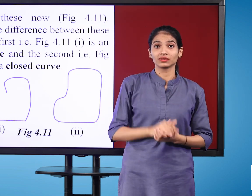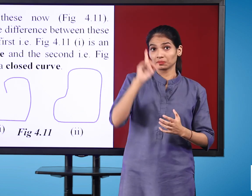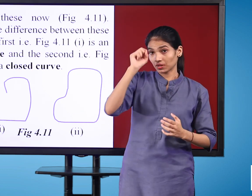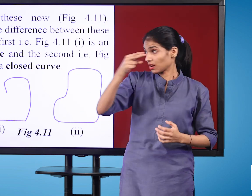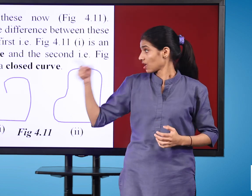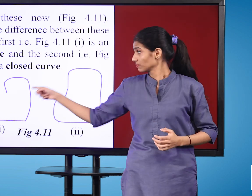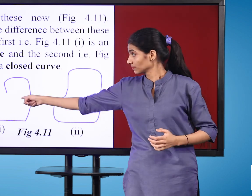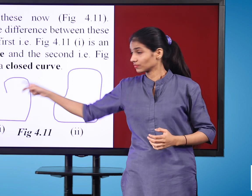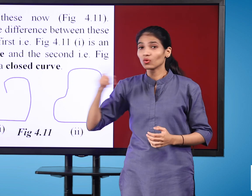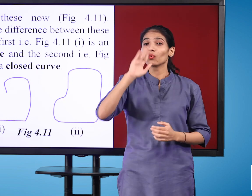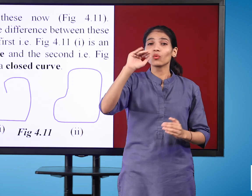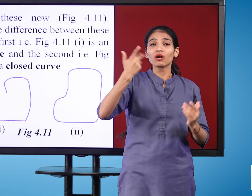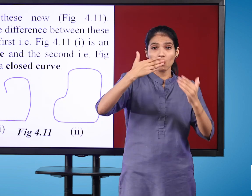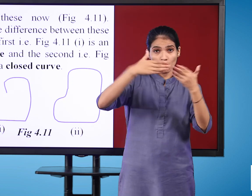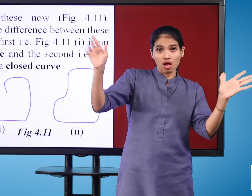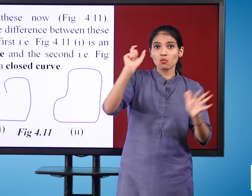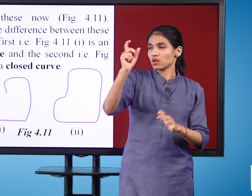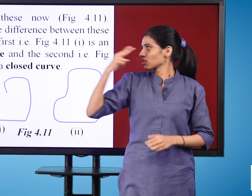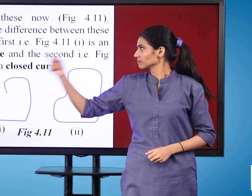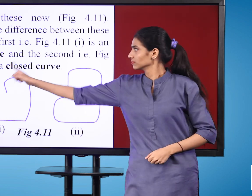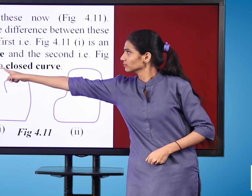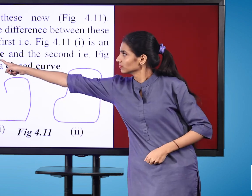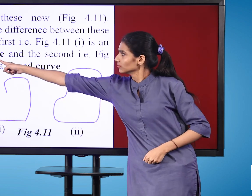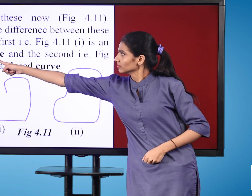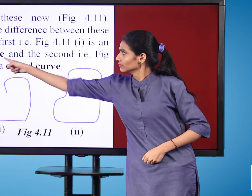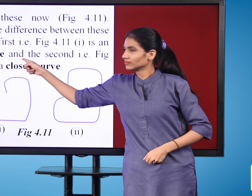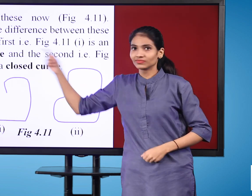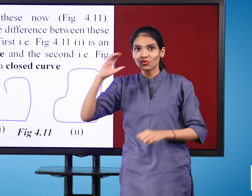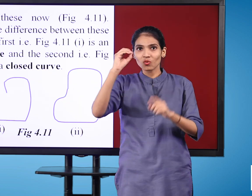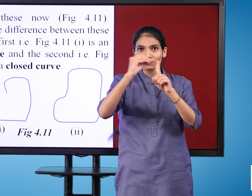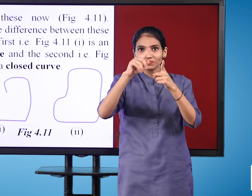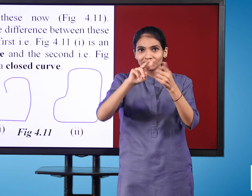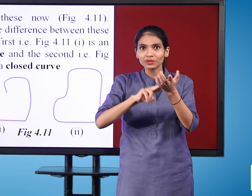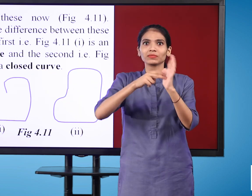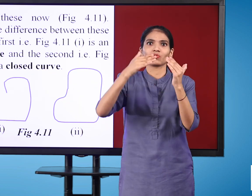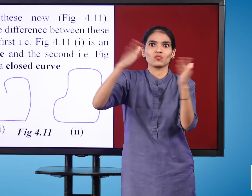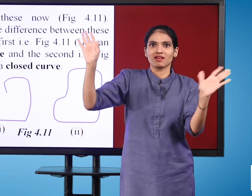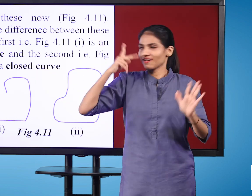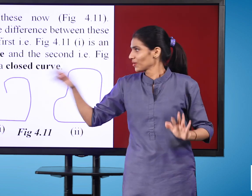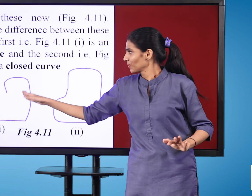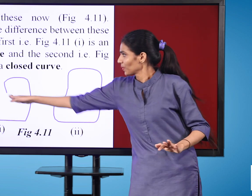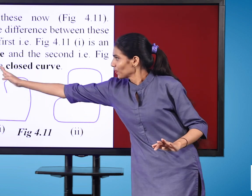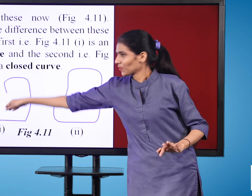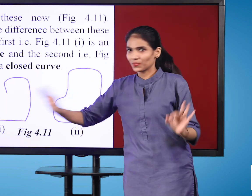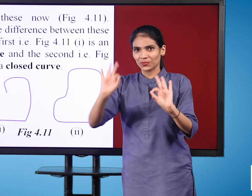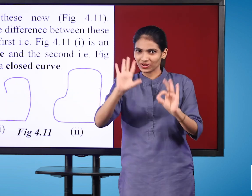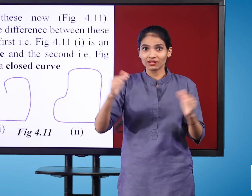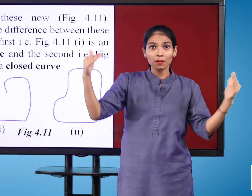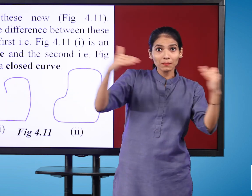The first, that is, figure 4.11.1 is an open curve, and the second, that is,